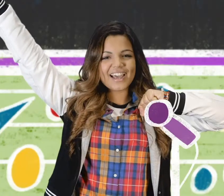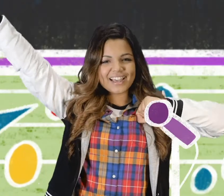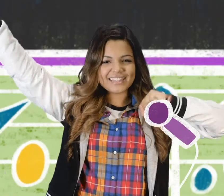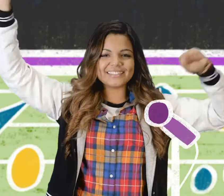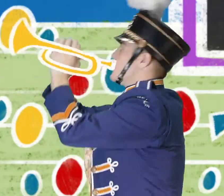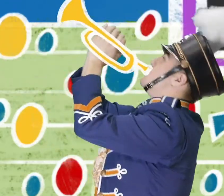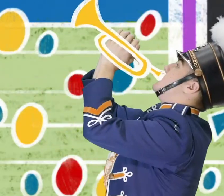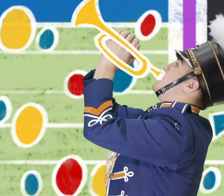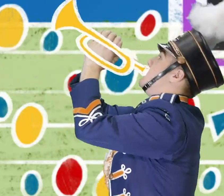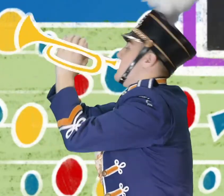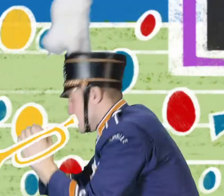4:9.